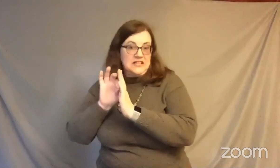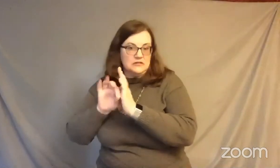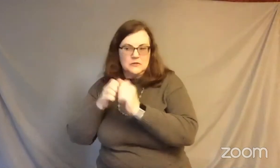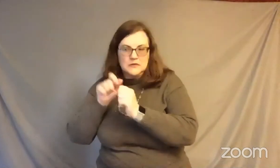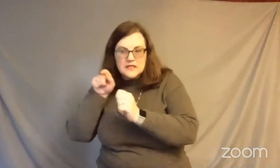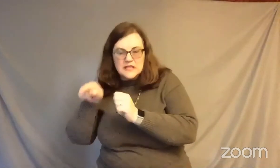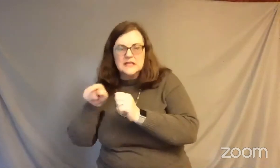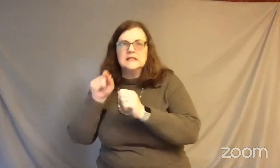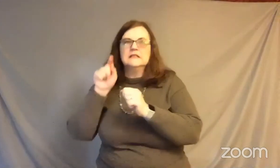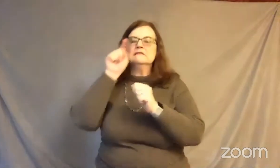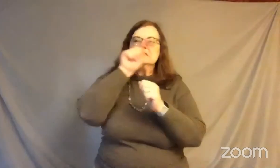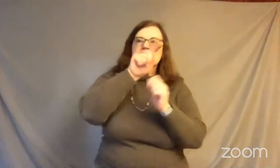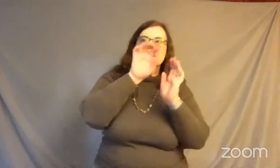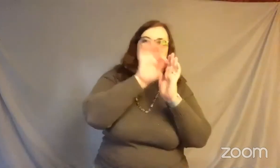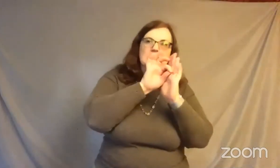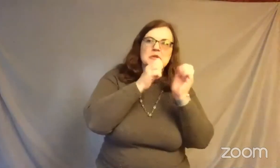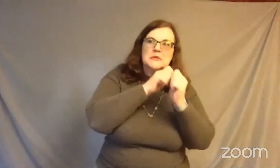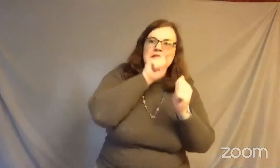how certain features have to match